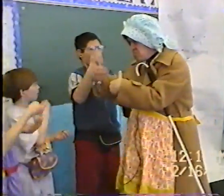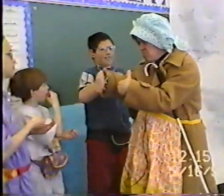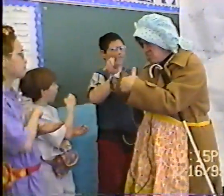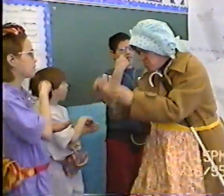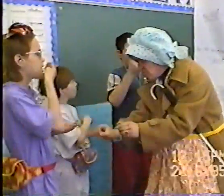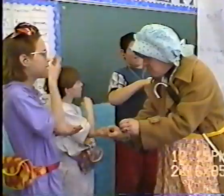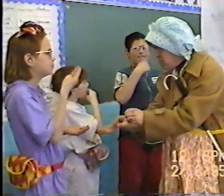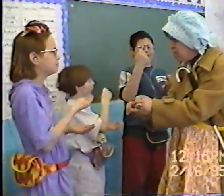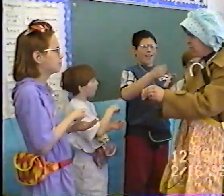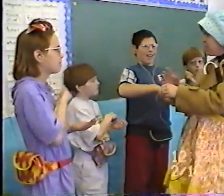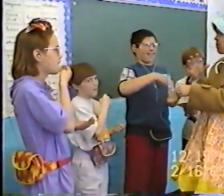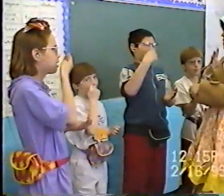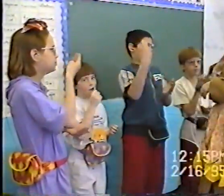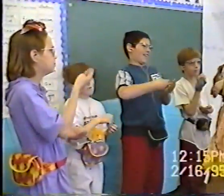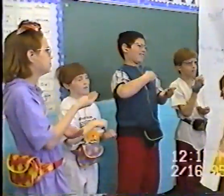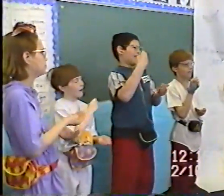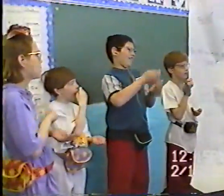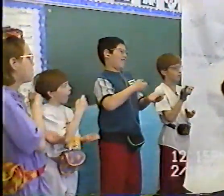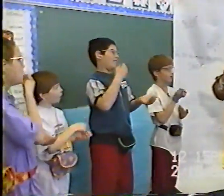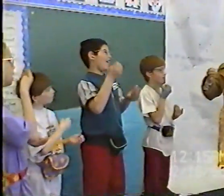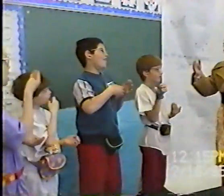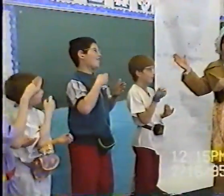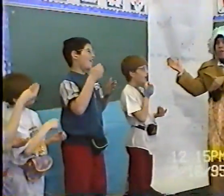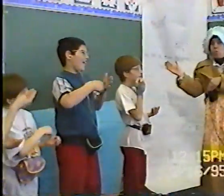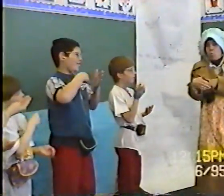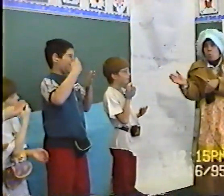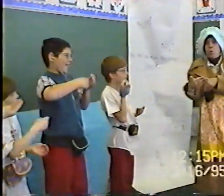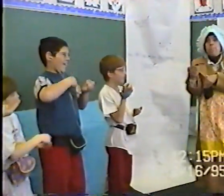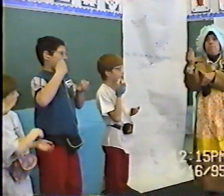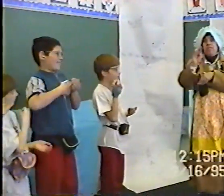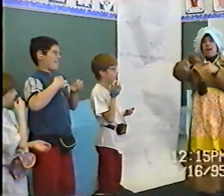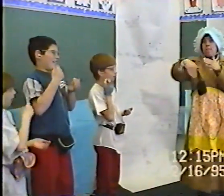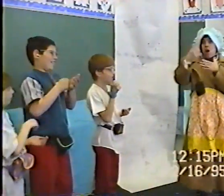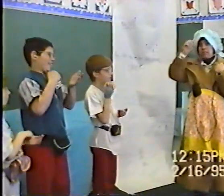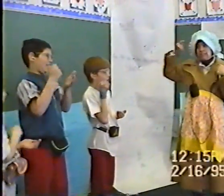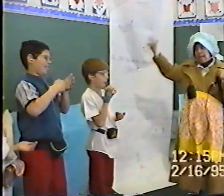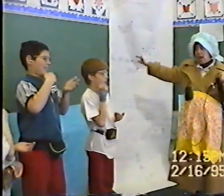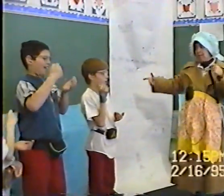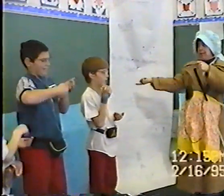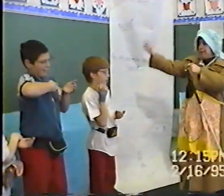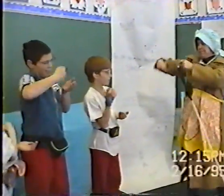And whipped them all soundly.